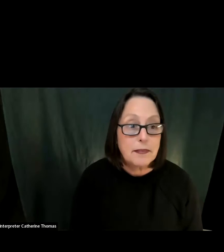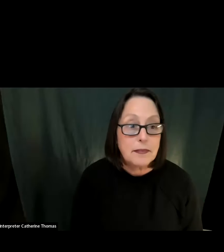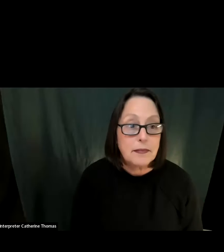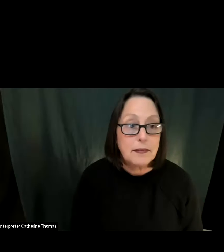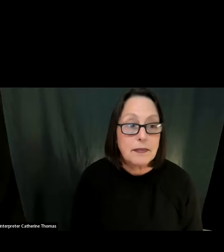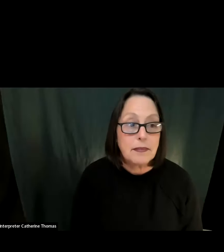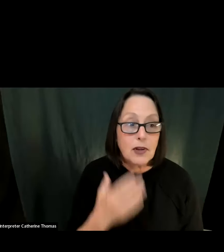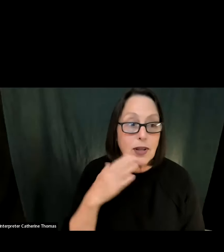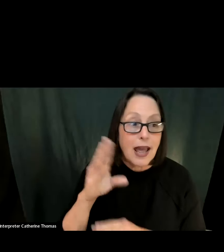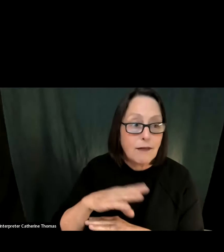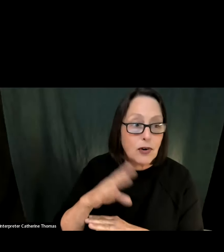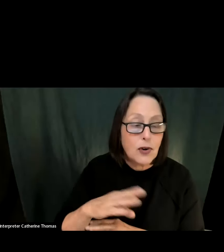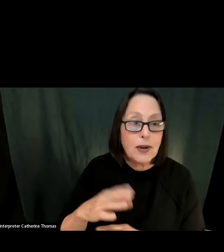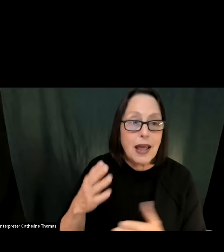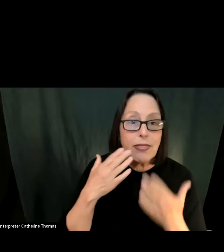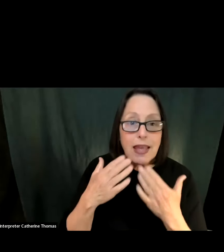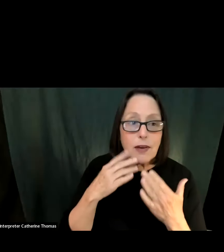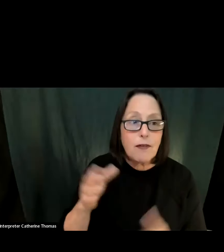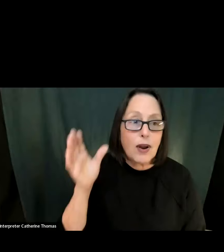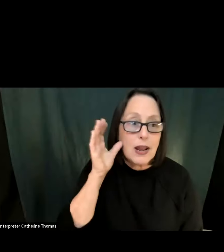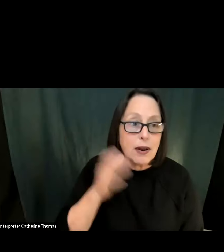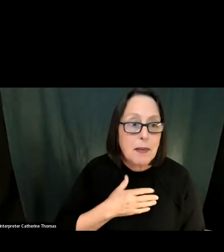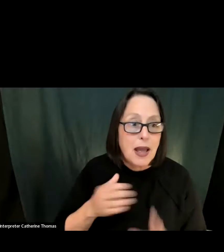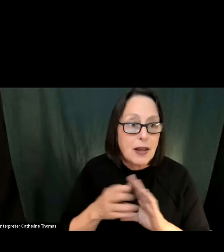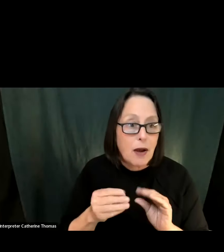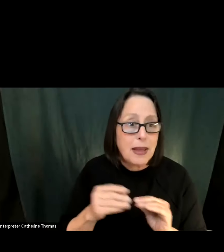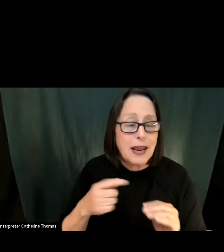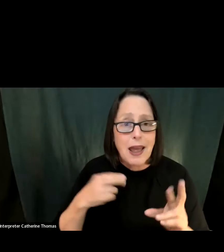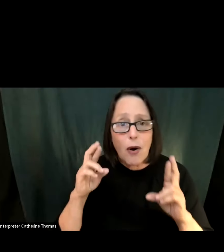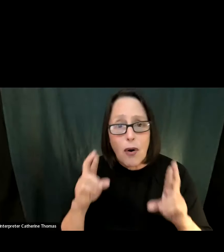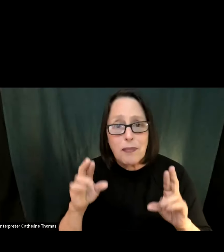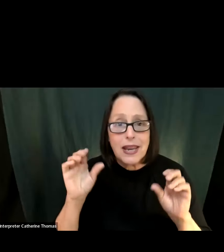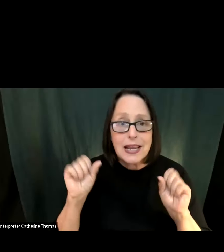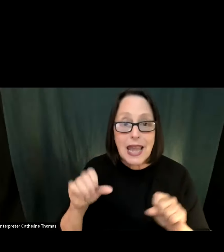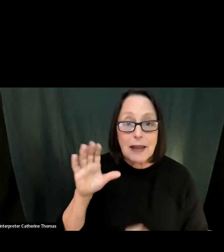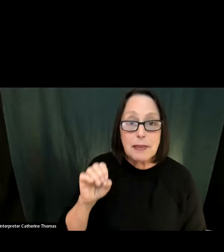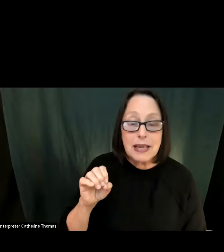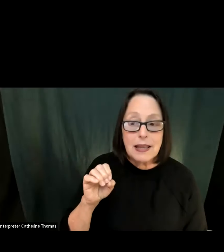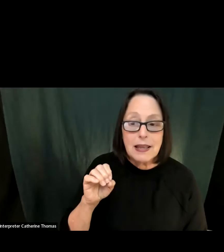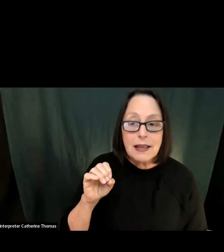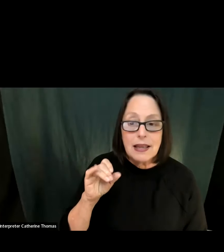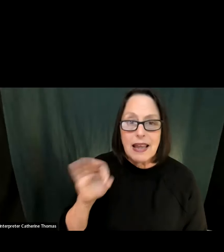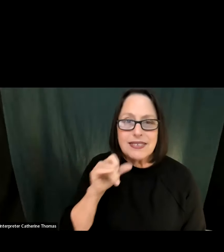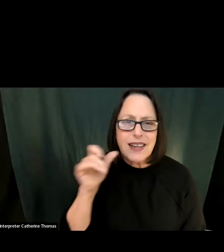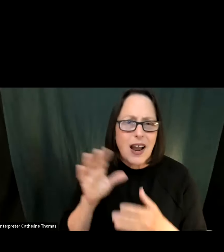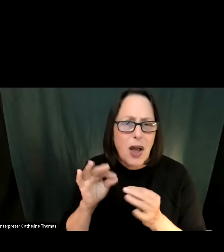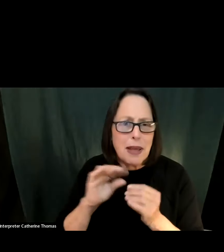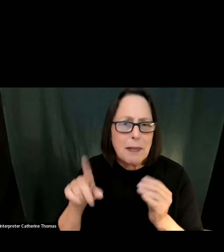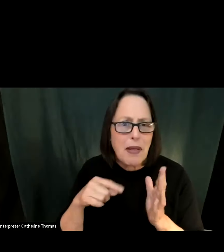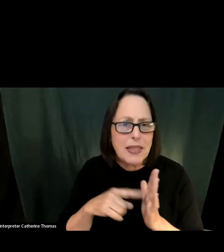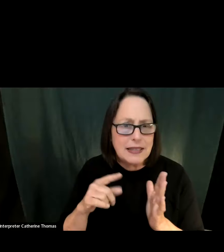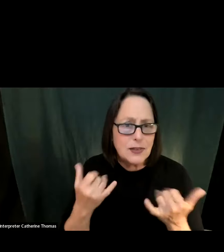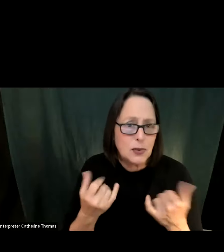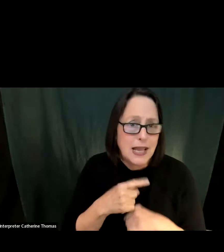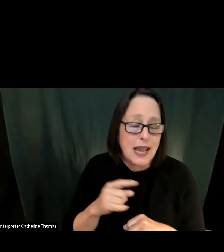Good afternoon, and thank you for hearing my comment. I hope that it can be, if it's not commented on today, that it